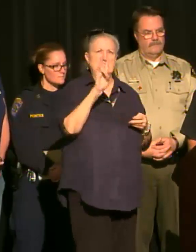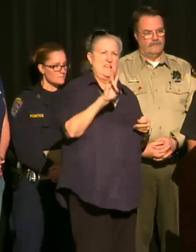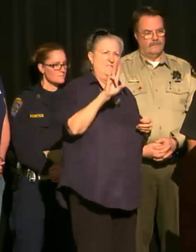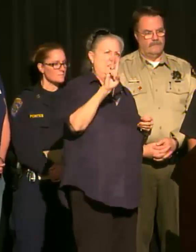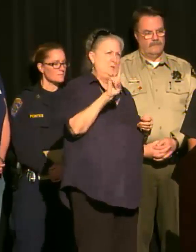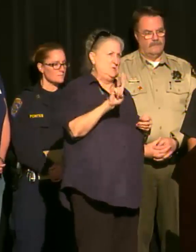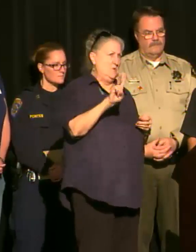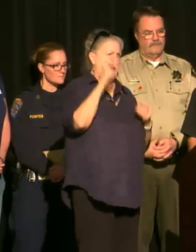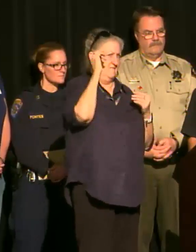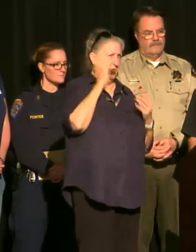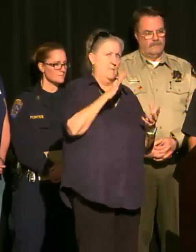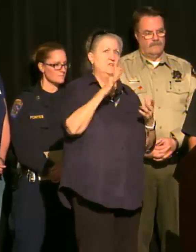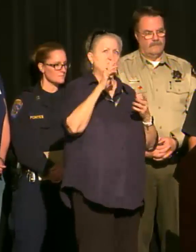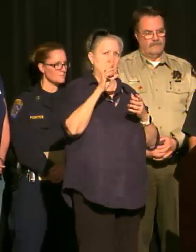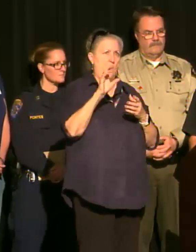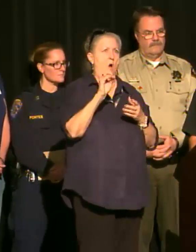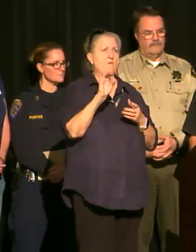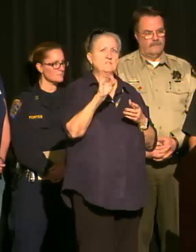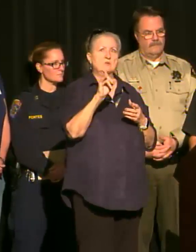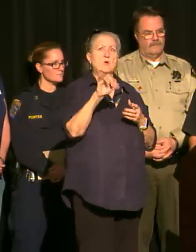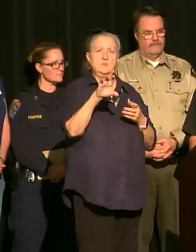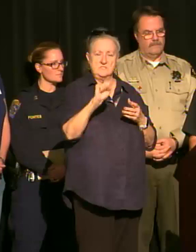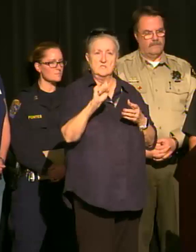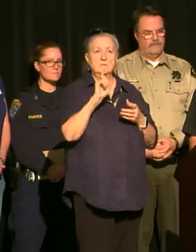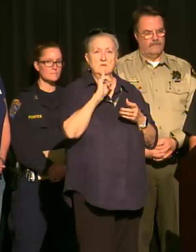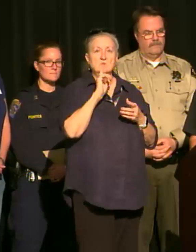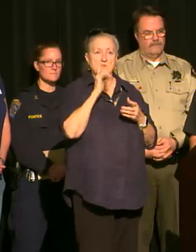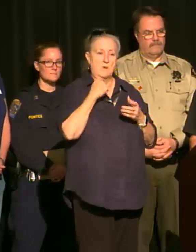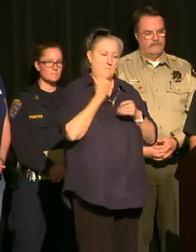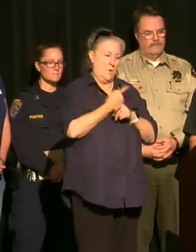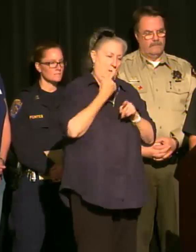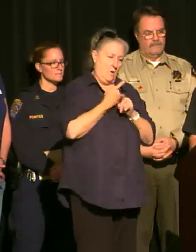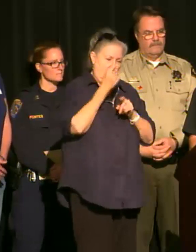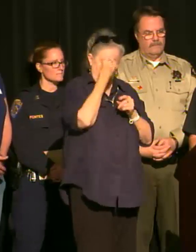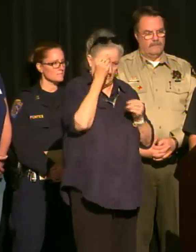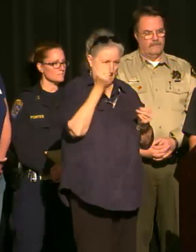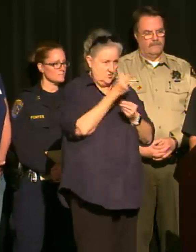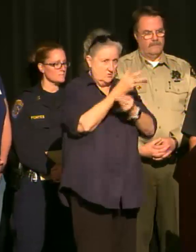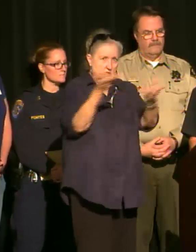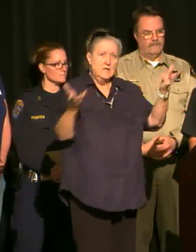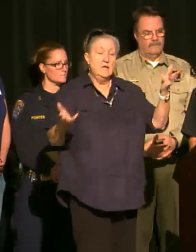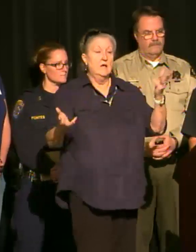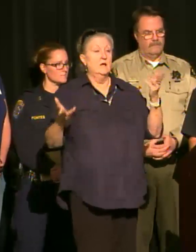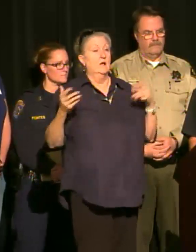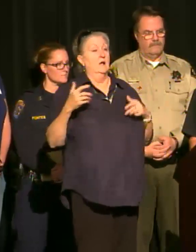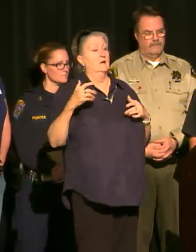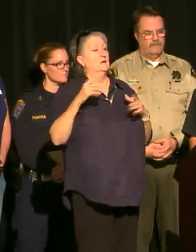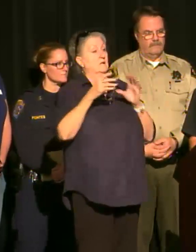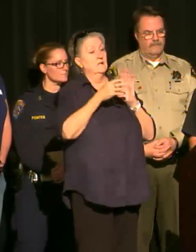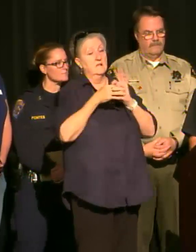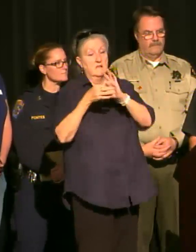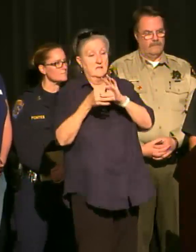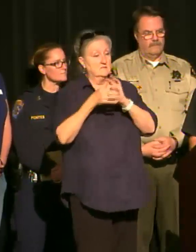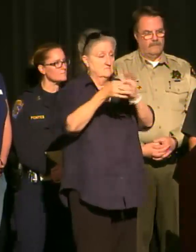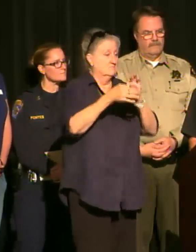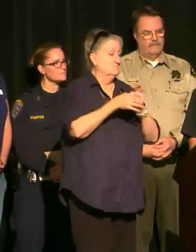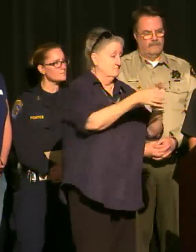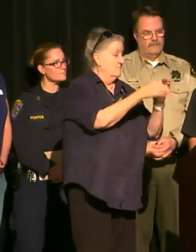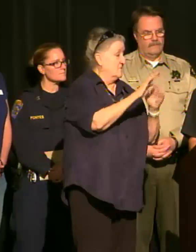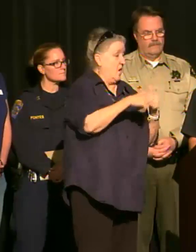information officers to make sure we're getting proper information. Liaisons, all the cooperating